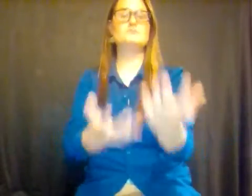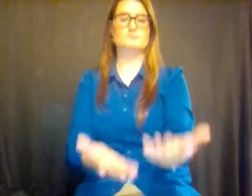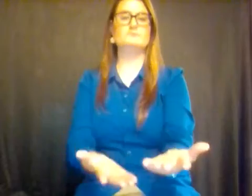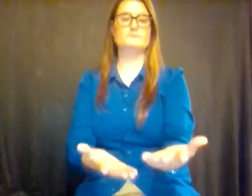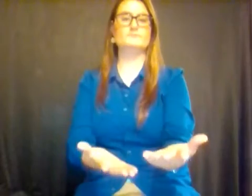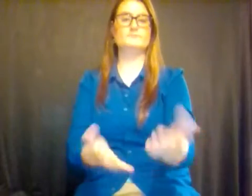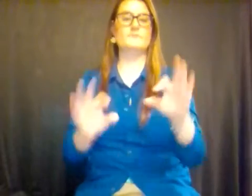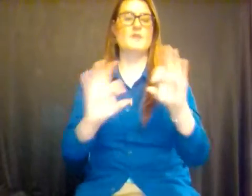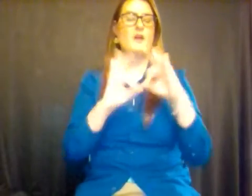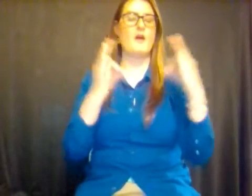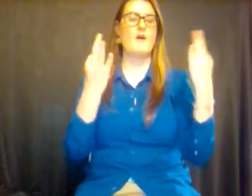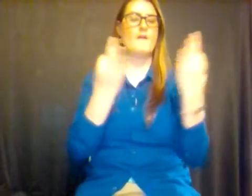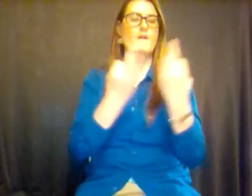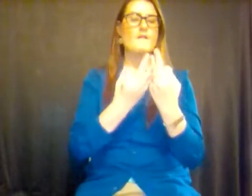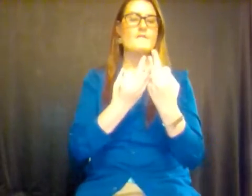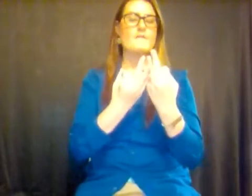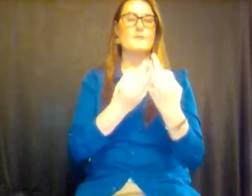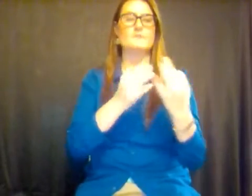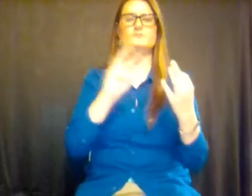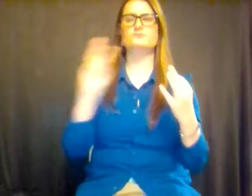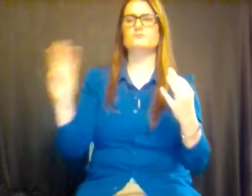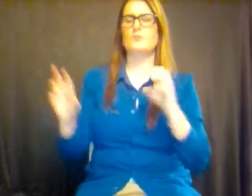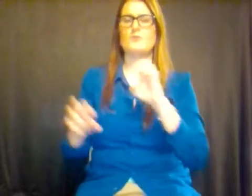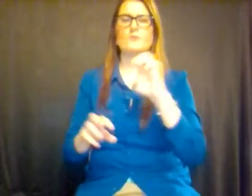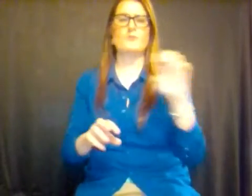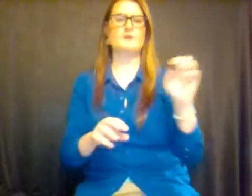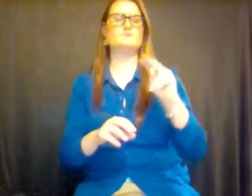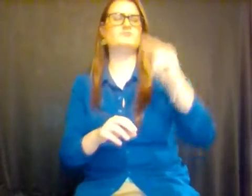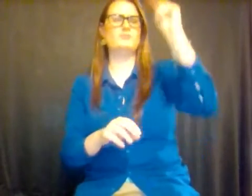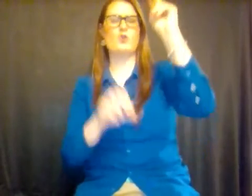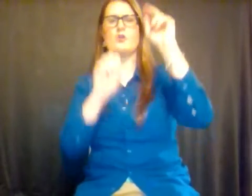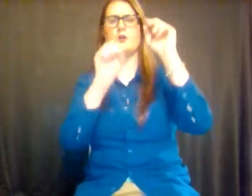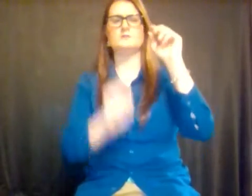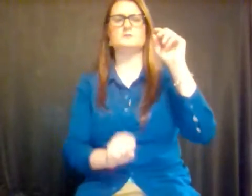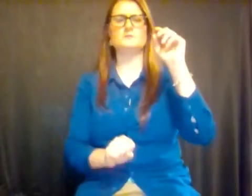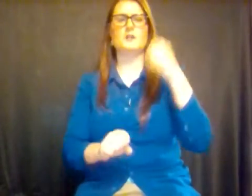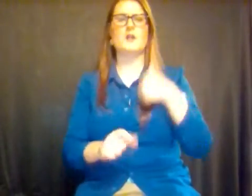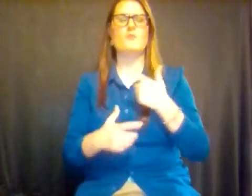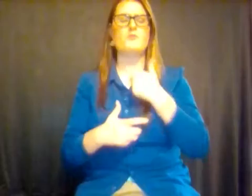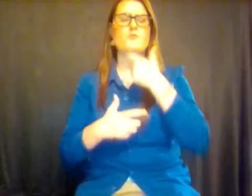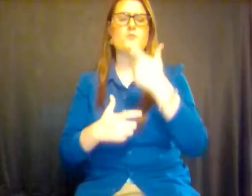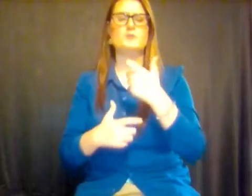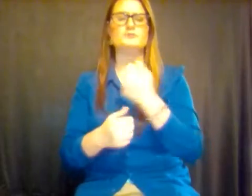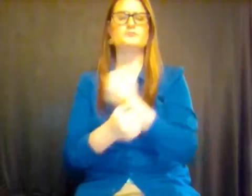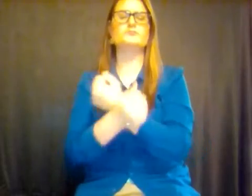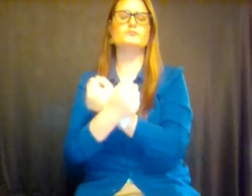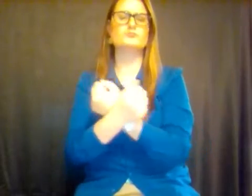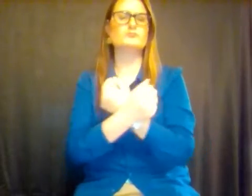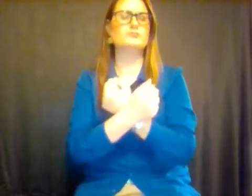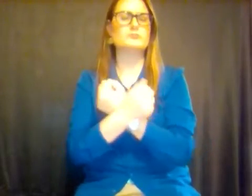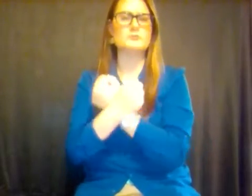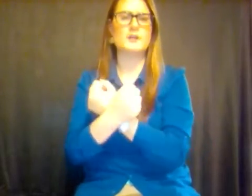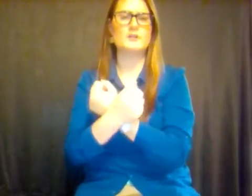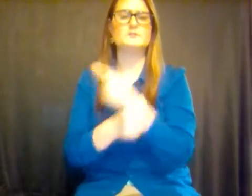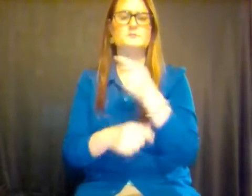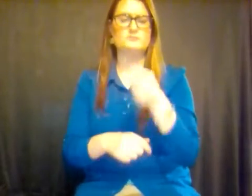the west and to the east, to the north and to the south. I will watch over you and protect you wherever you go. I will